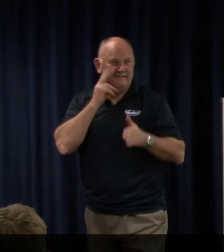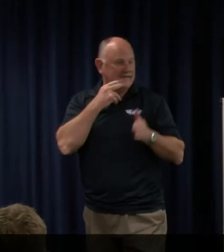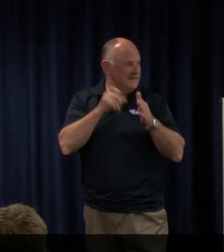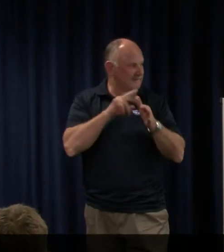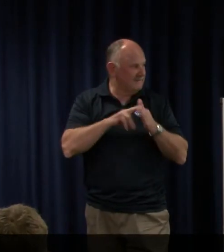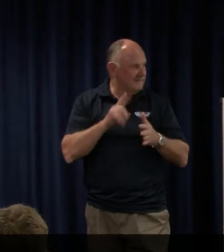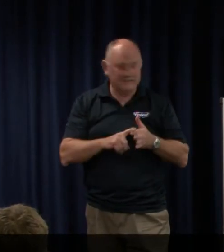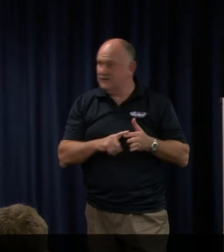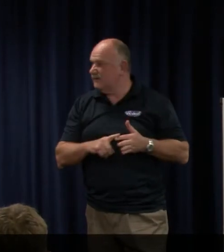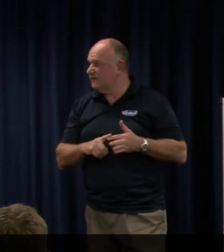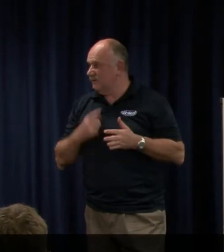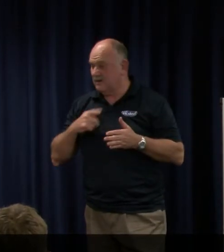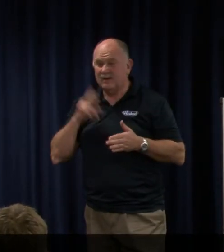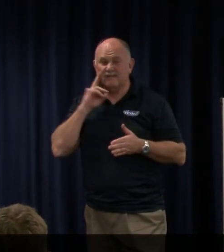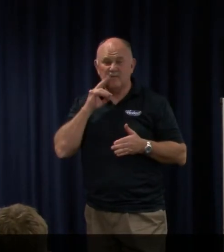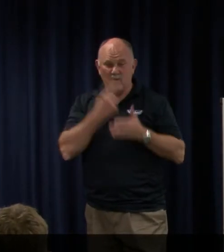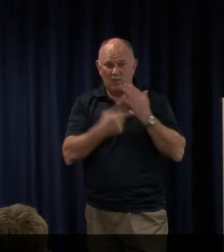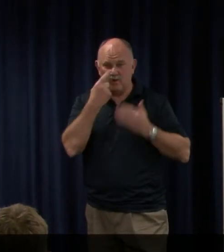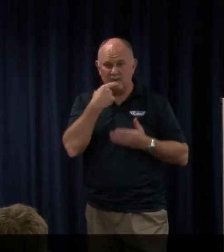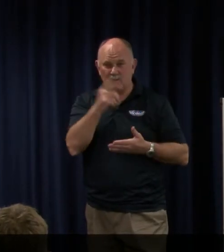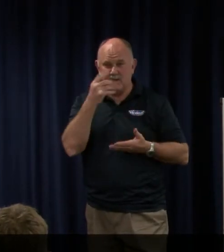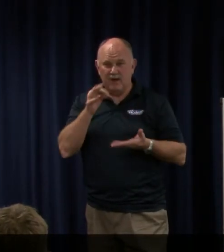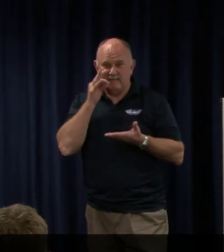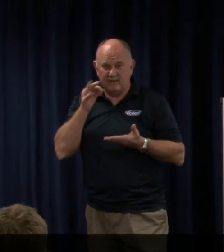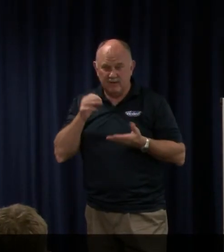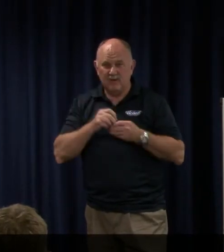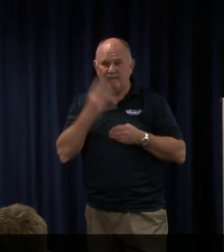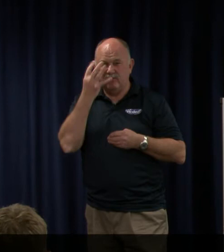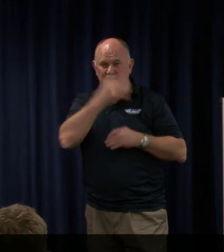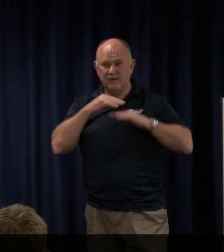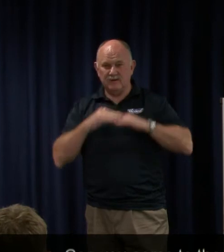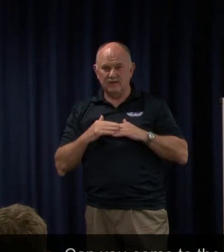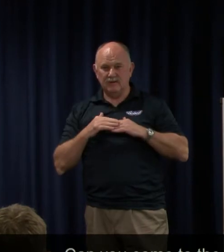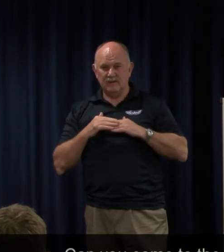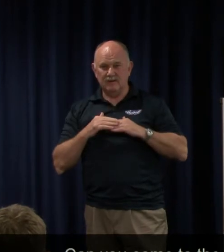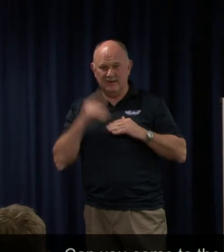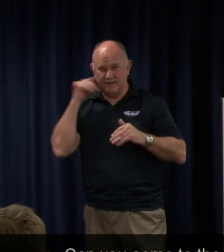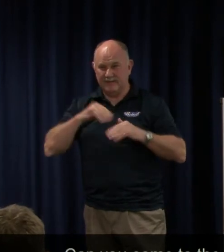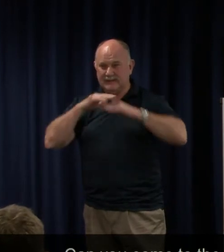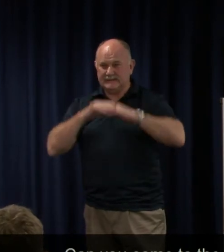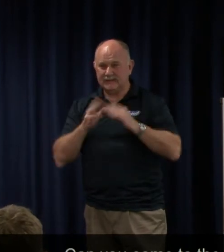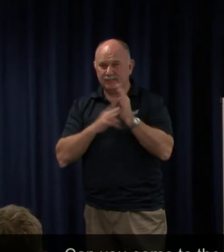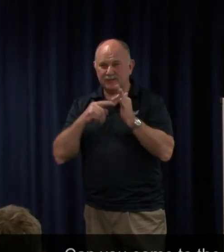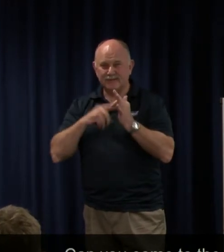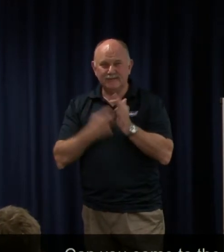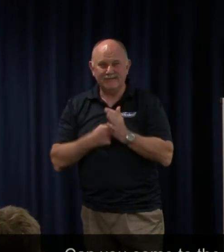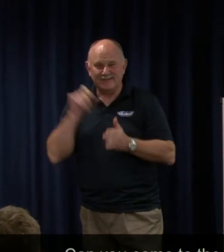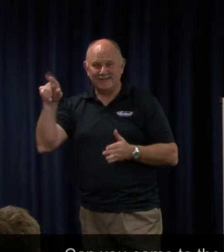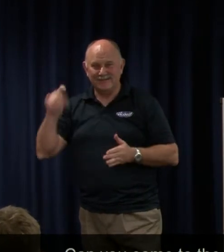I disagree with a deaf cafe because deaf people just order one thing and they'll sit there for 4 hours and just talk the whole time. It's best